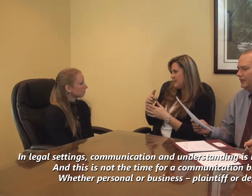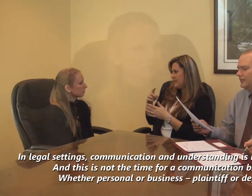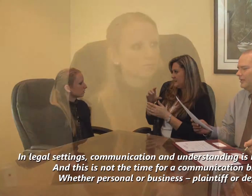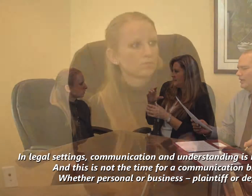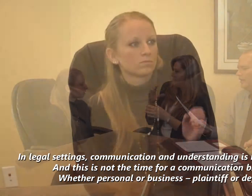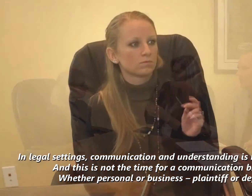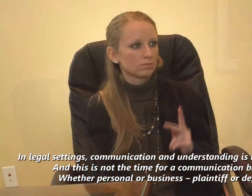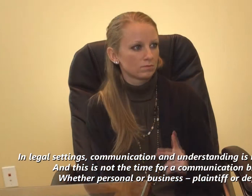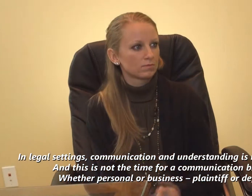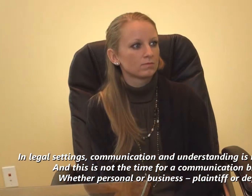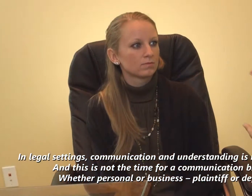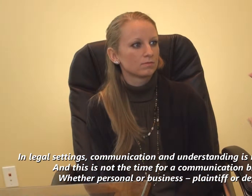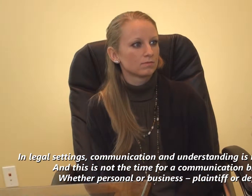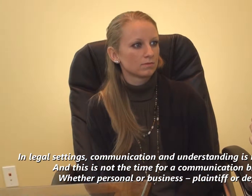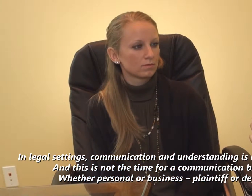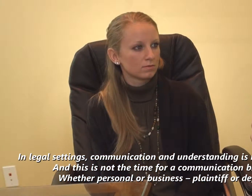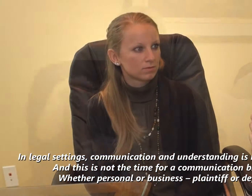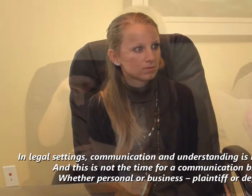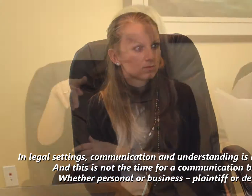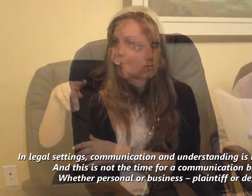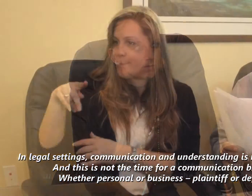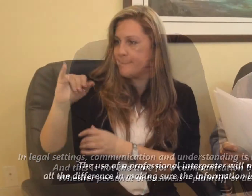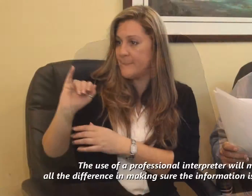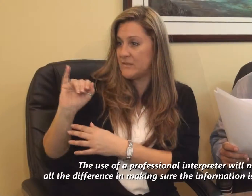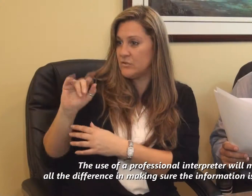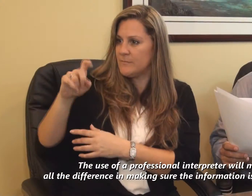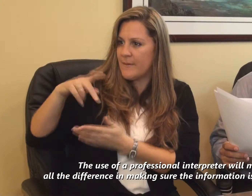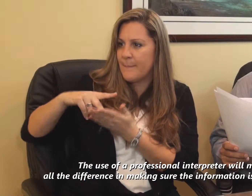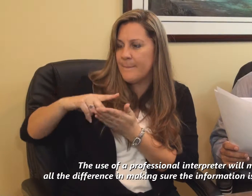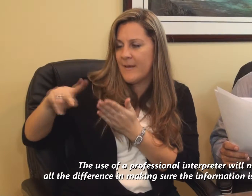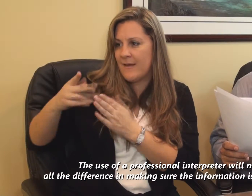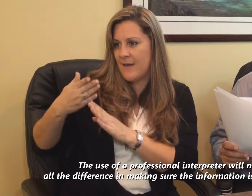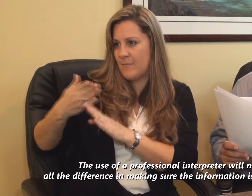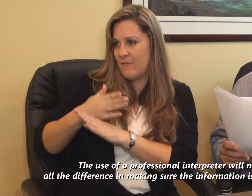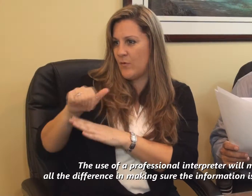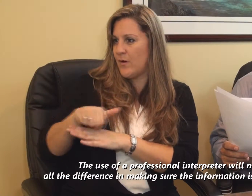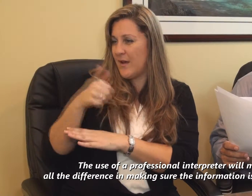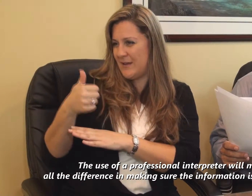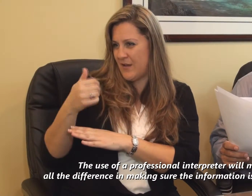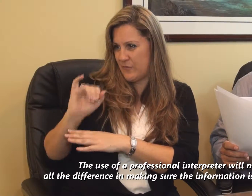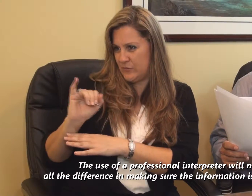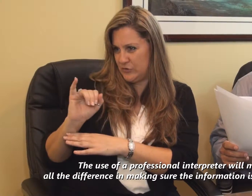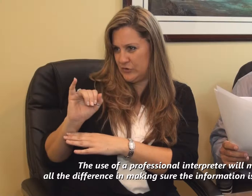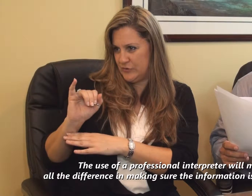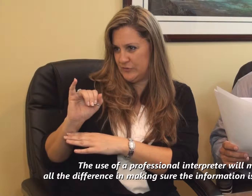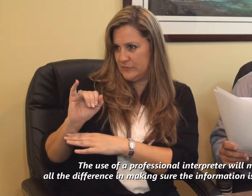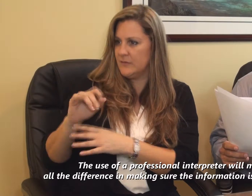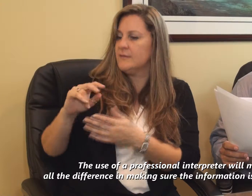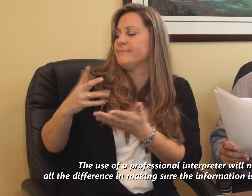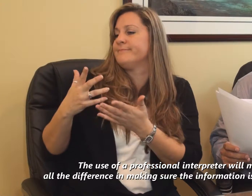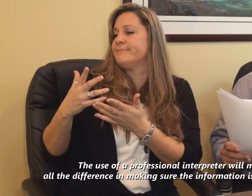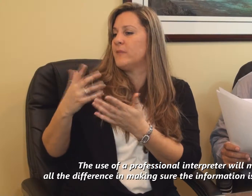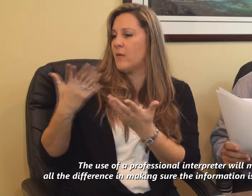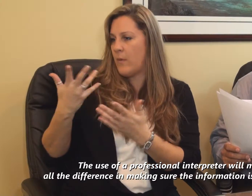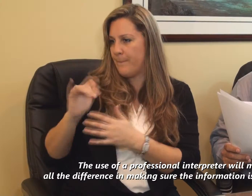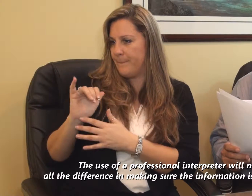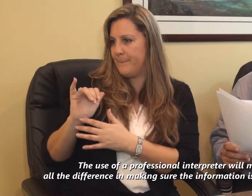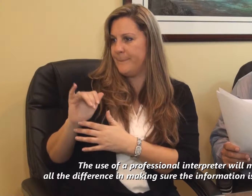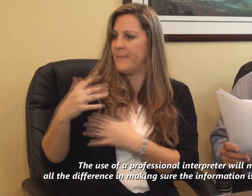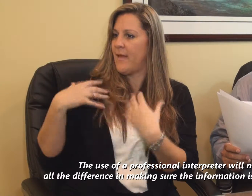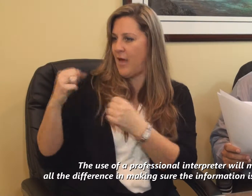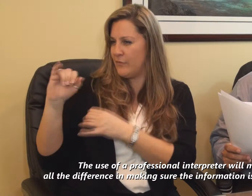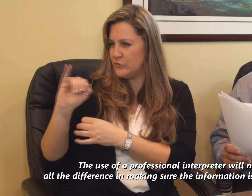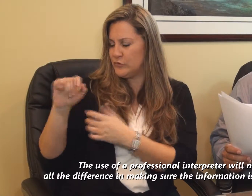plaintiff or defendant the use of a professional sign language interpreter makes all the difference in making sure the information is clearly